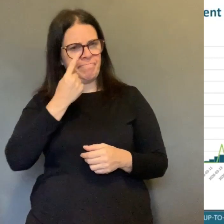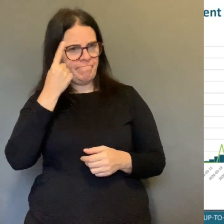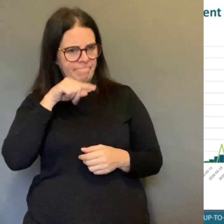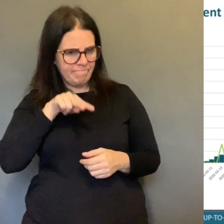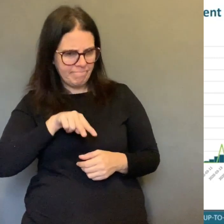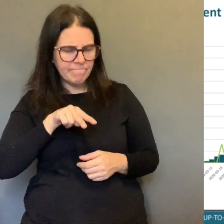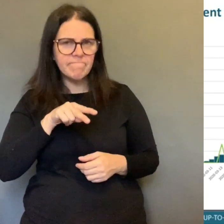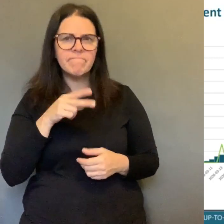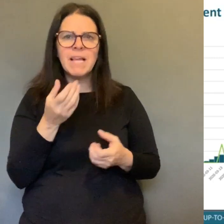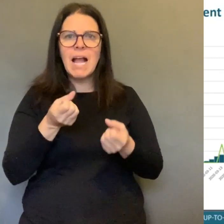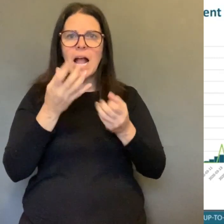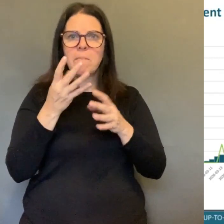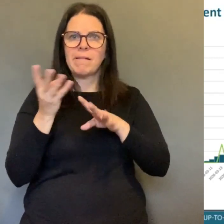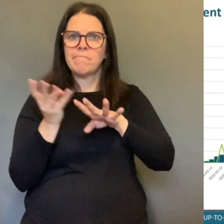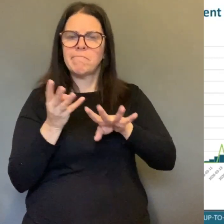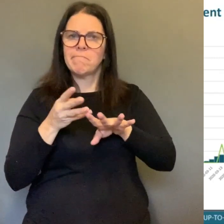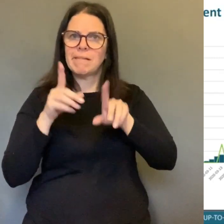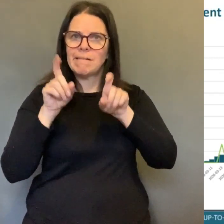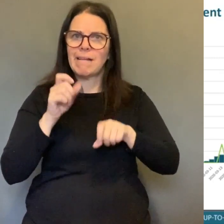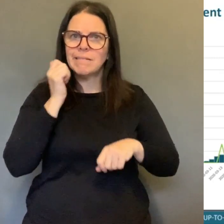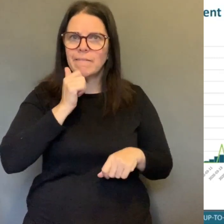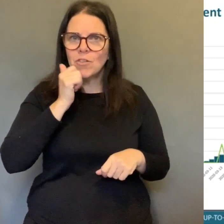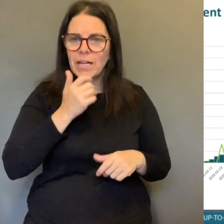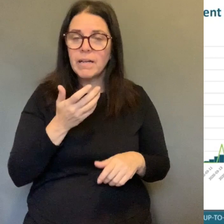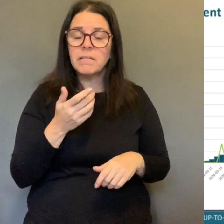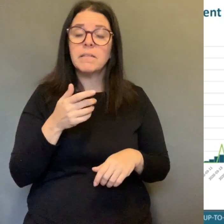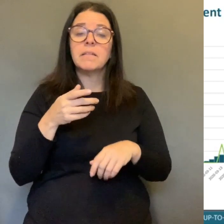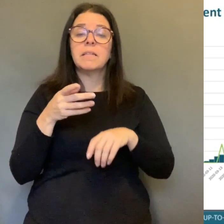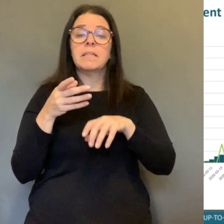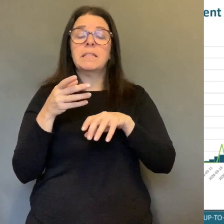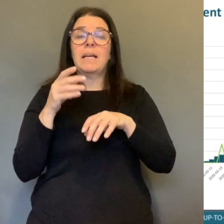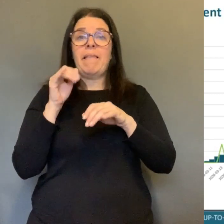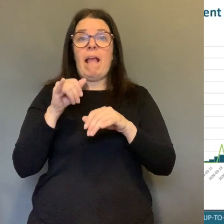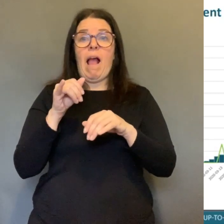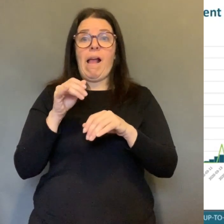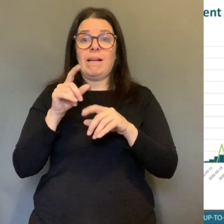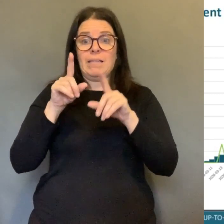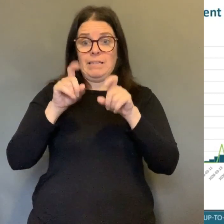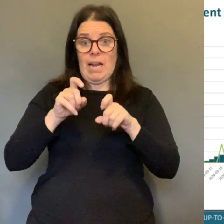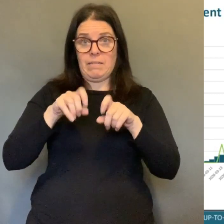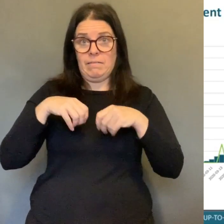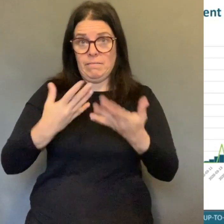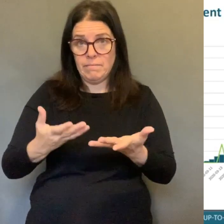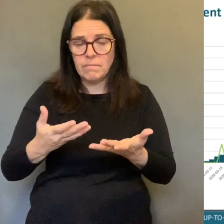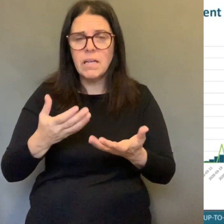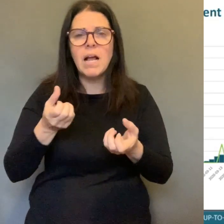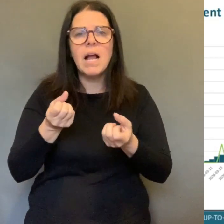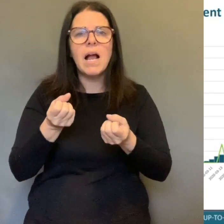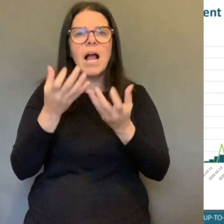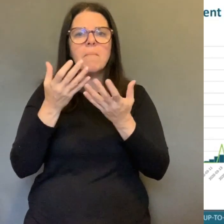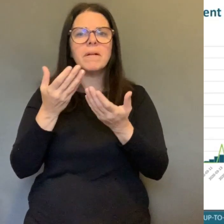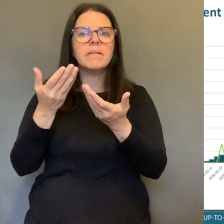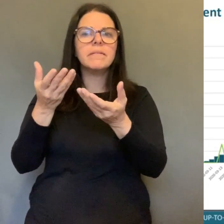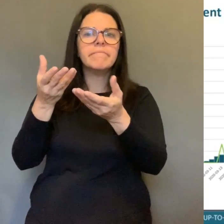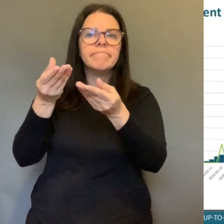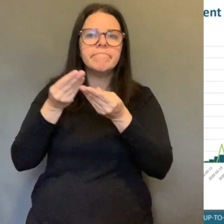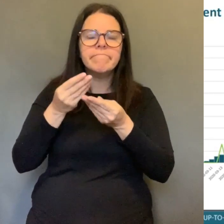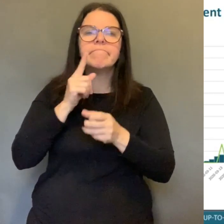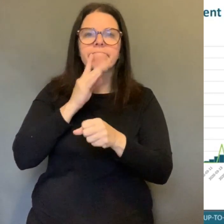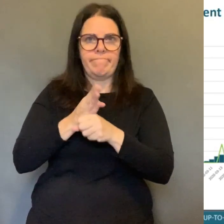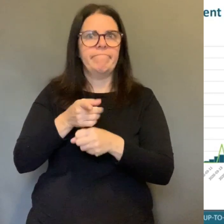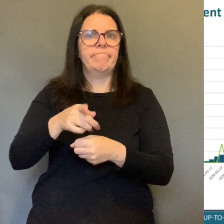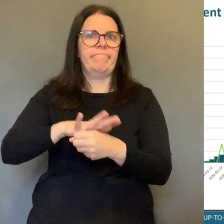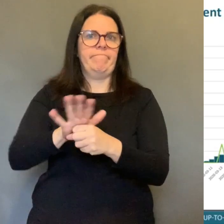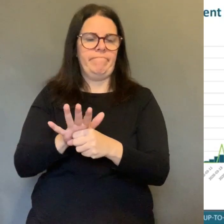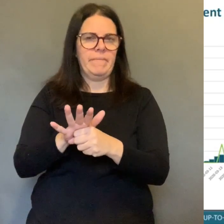tests that are coming back, it's dropping all the way from 20% to 5%. The easiest way to explain that is we are testing